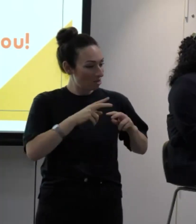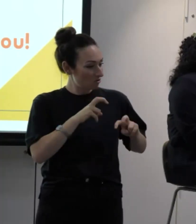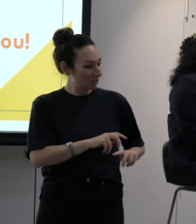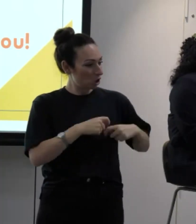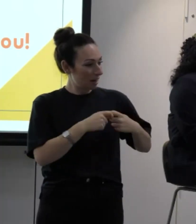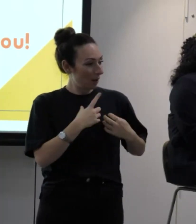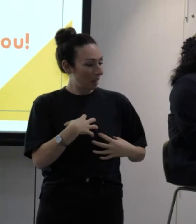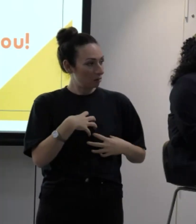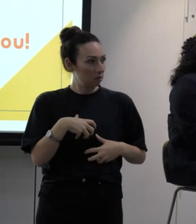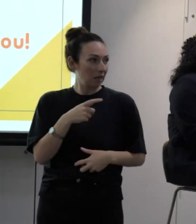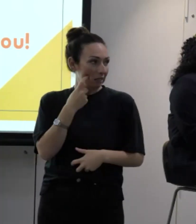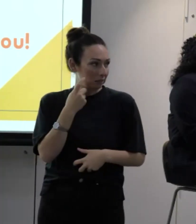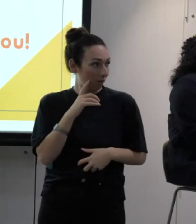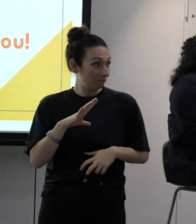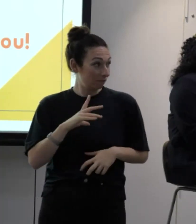we consider as